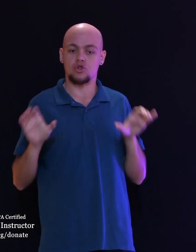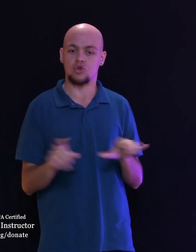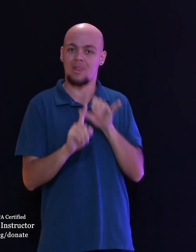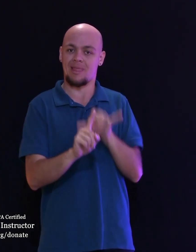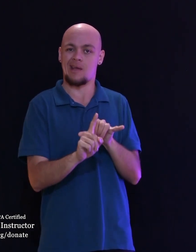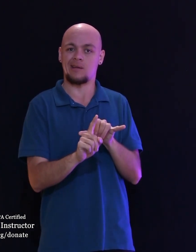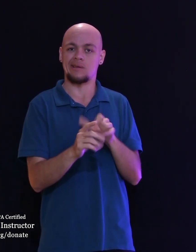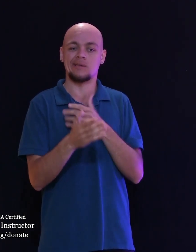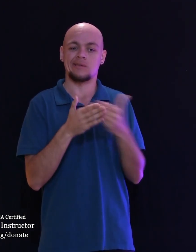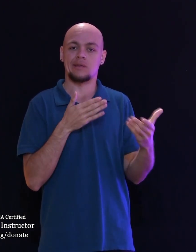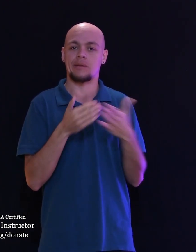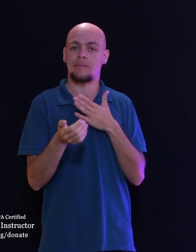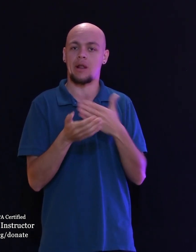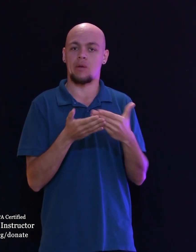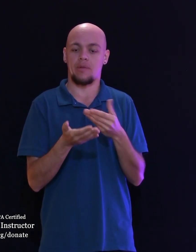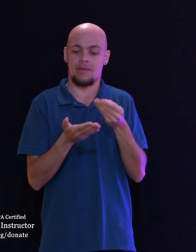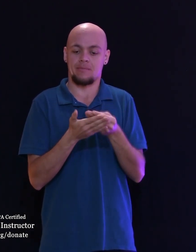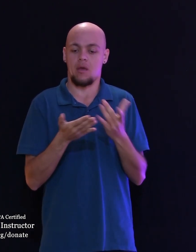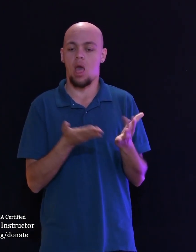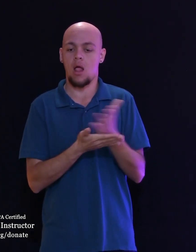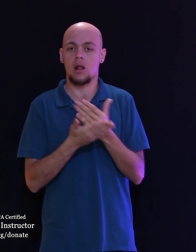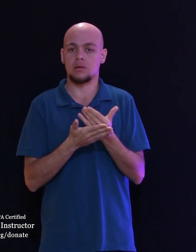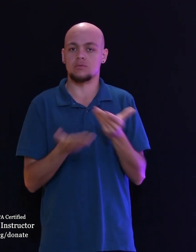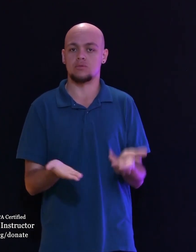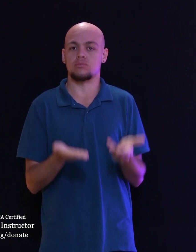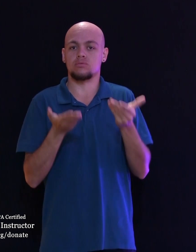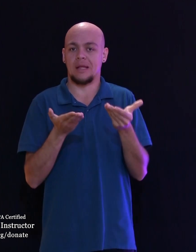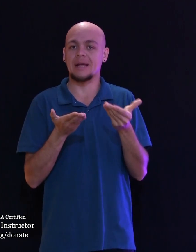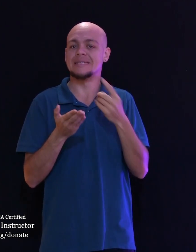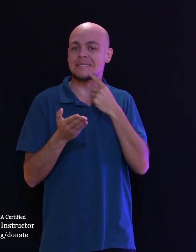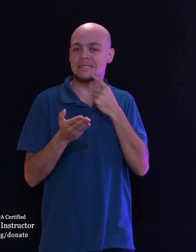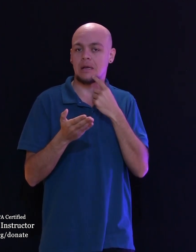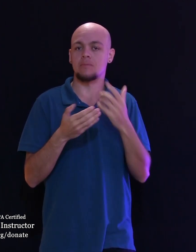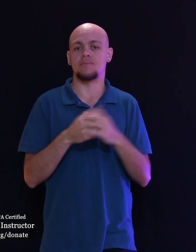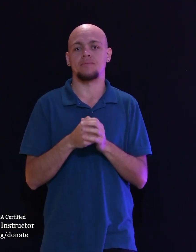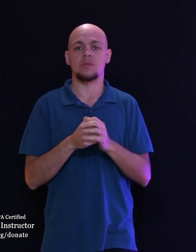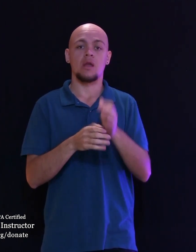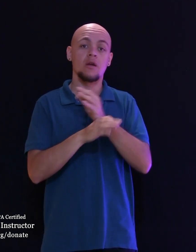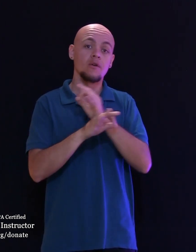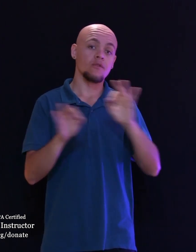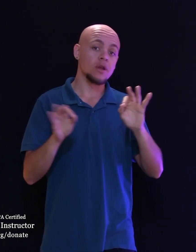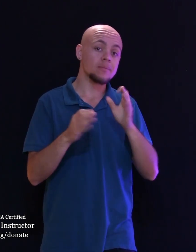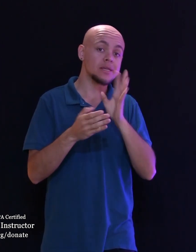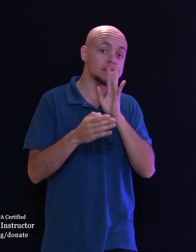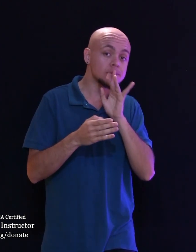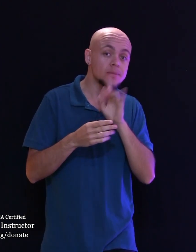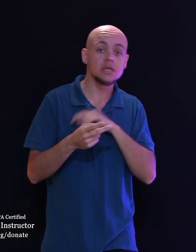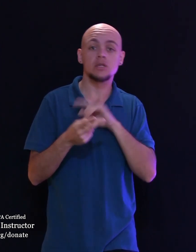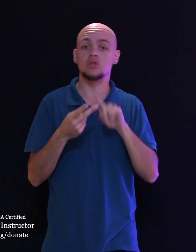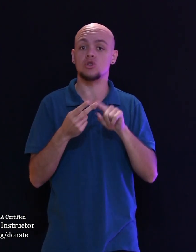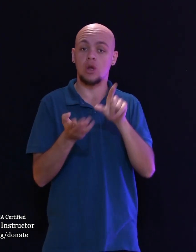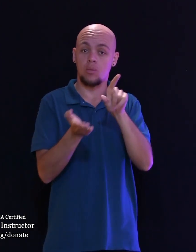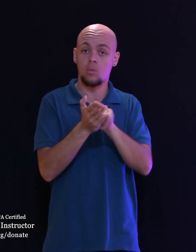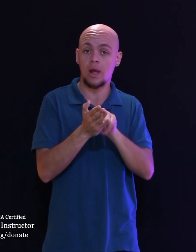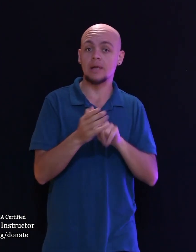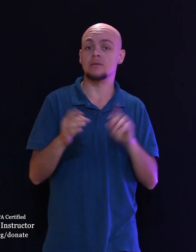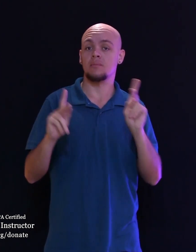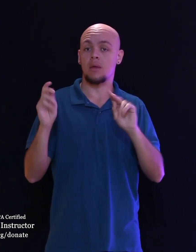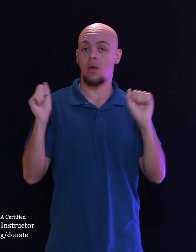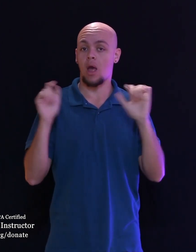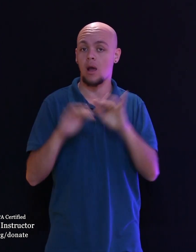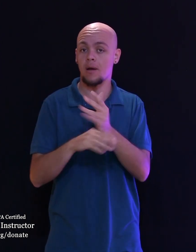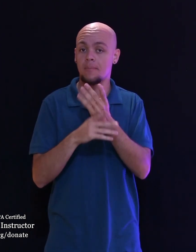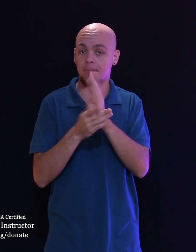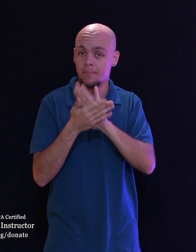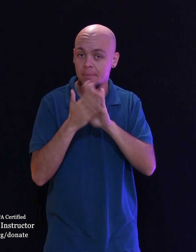matter what the fundraisers say. Or abridging the freedom of speech or of the press or the right of the people peacefully to assemble and to petition the